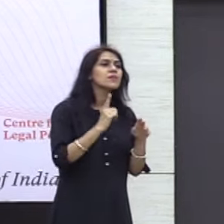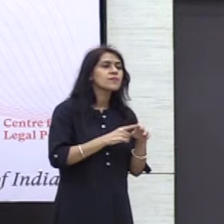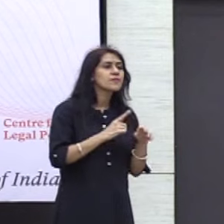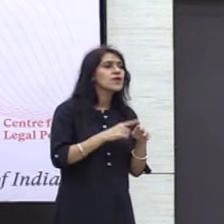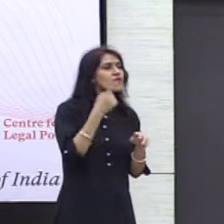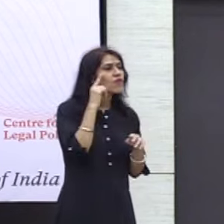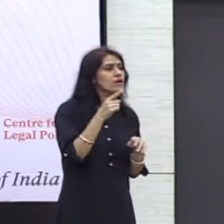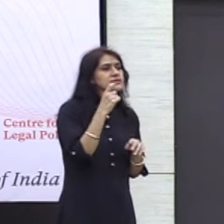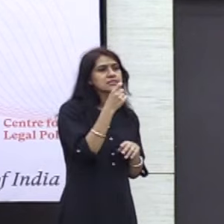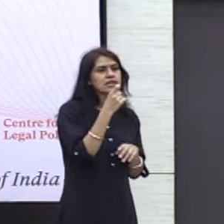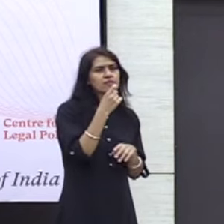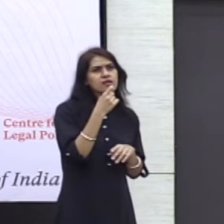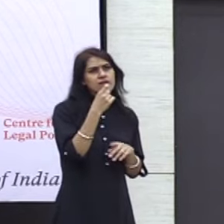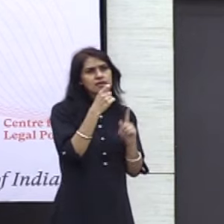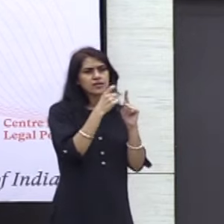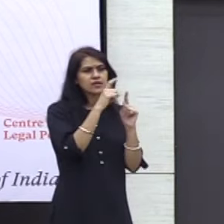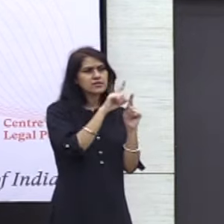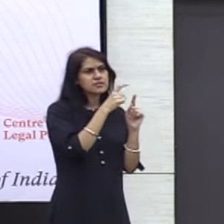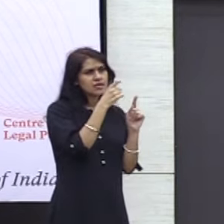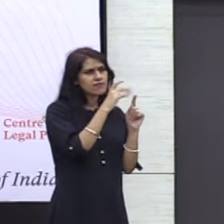between 3 to 7 years,